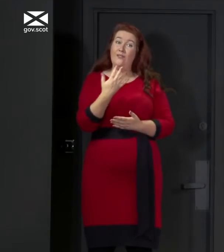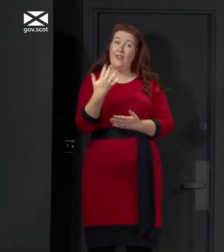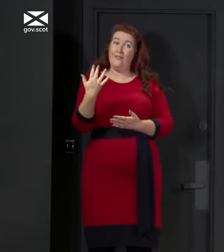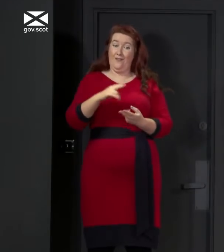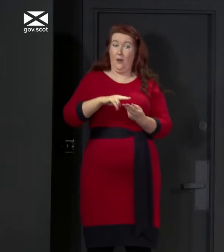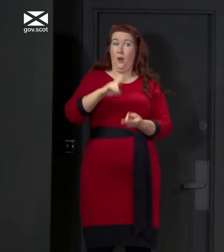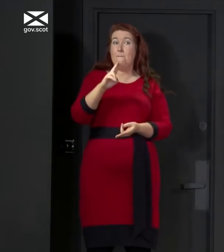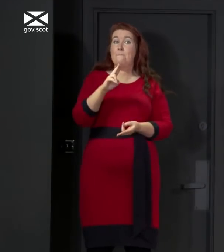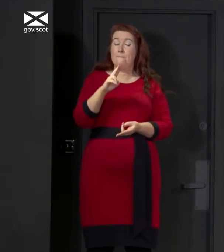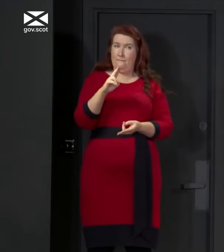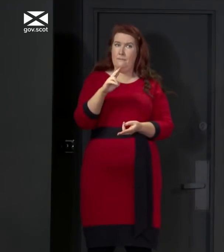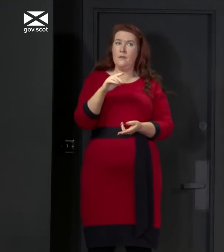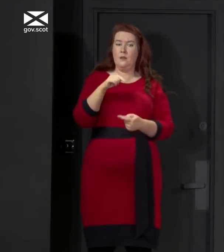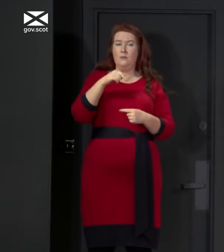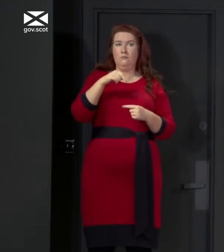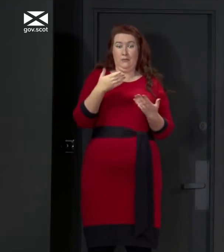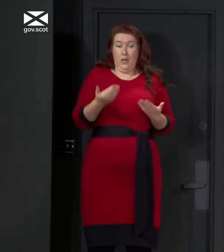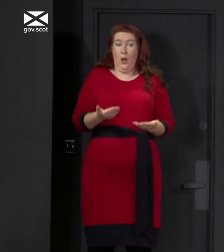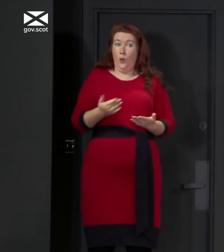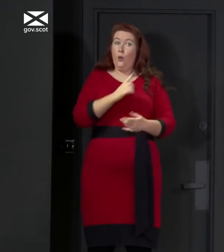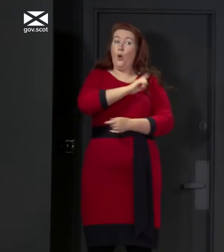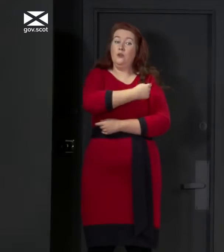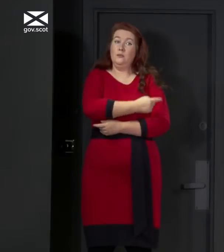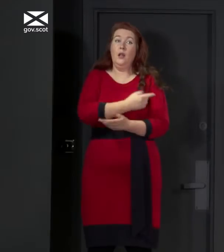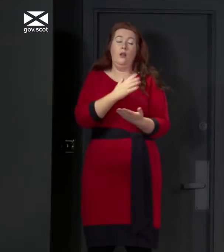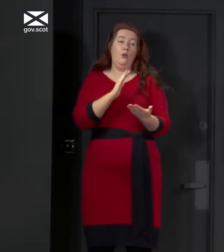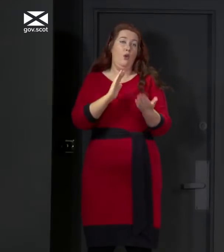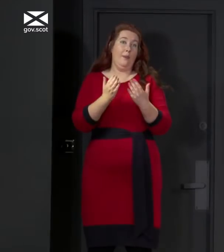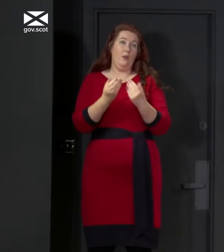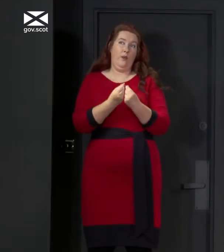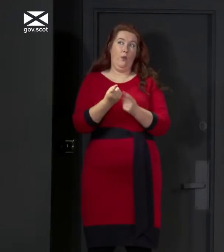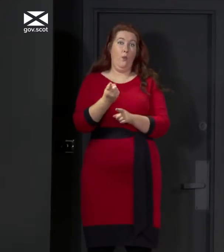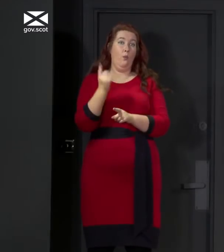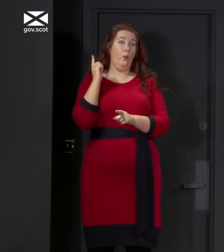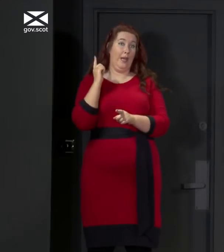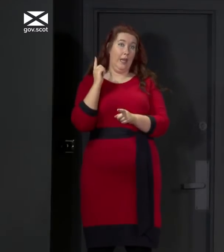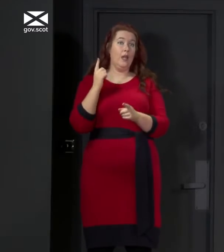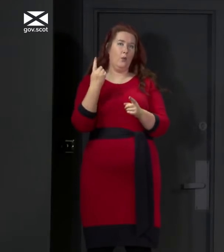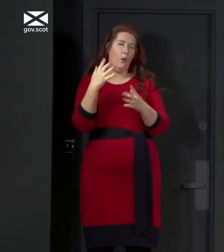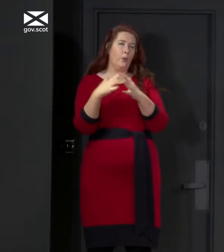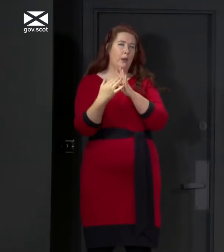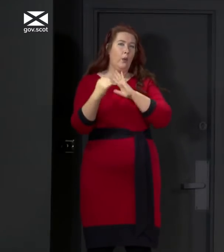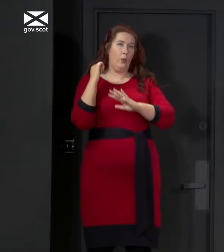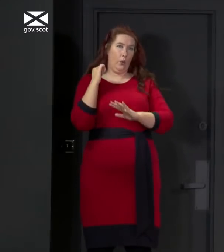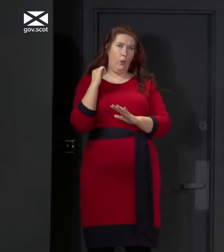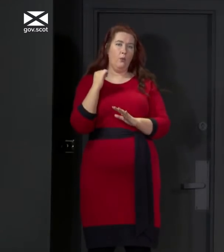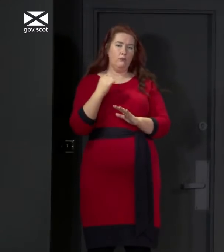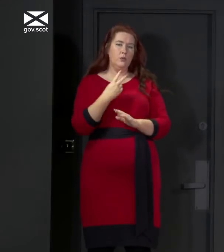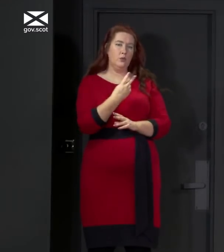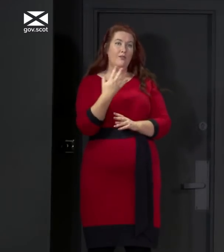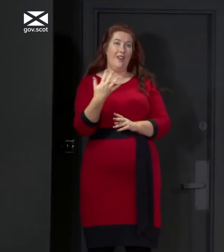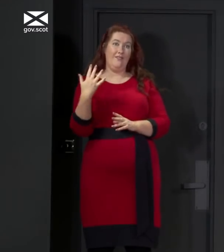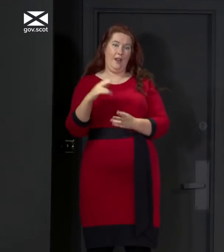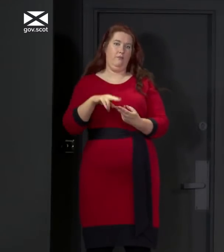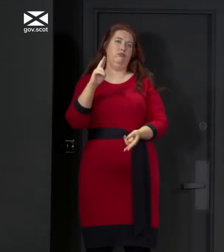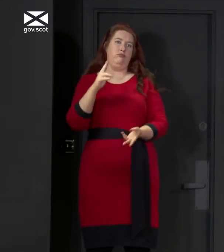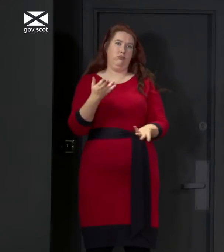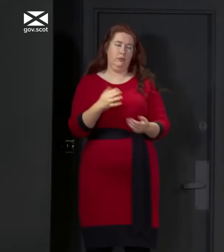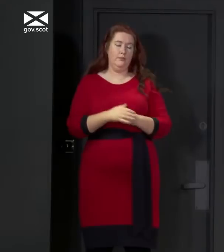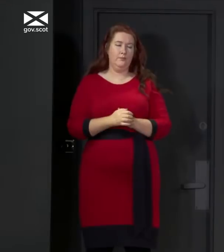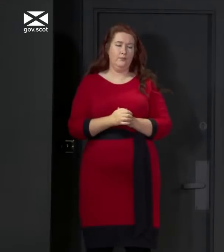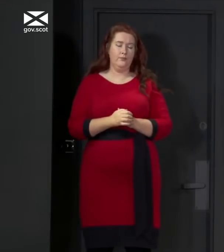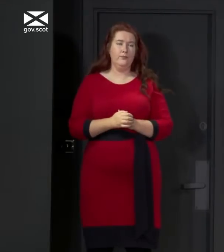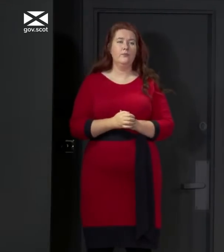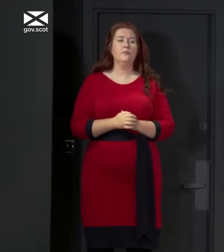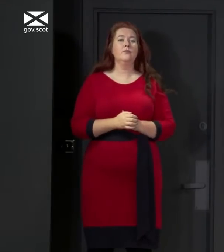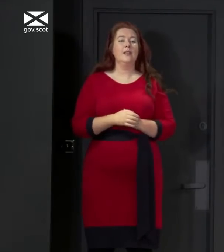more people in hospital now than was the case a week ago, exactly a week ago today. And